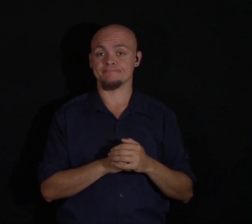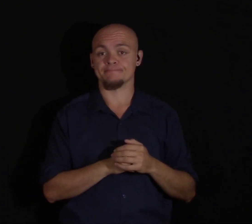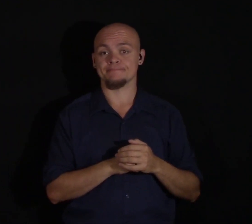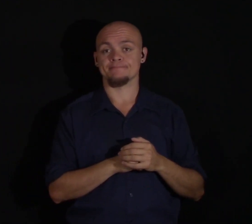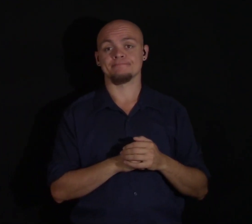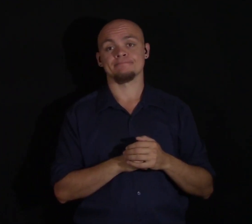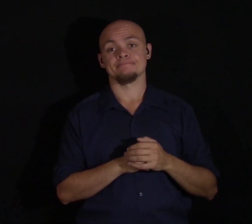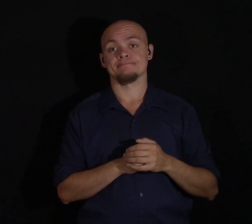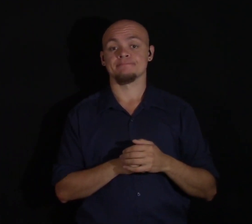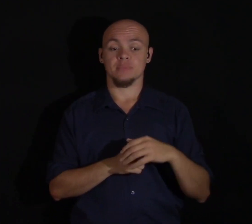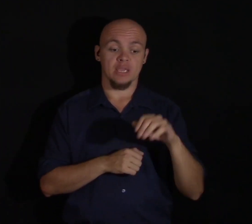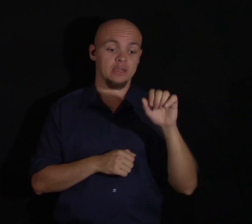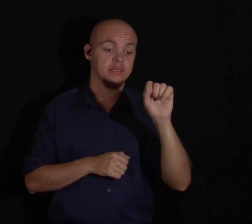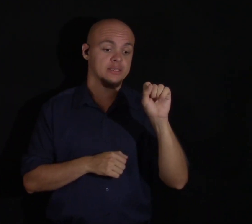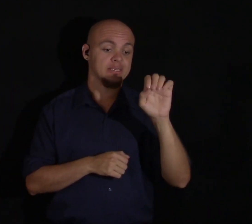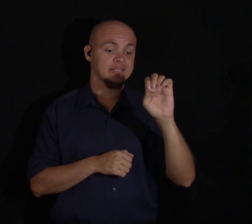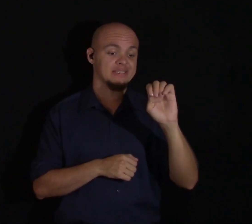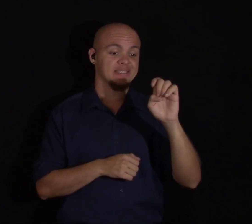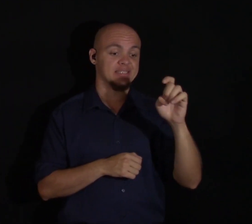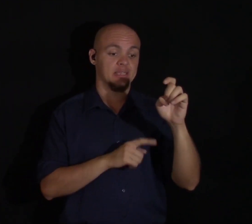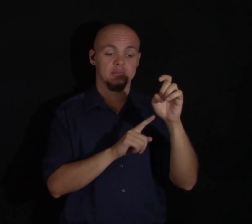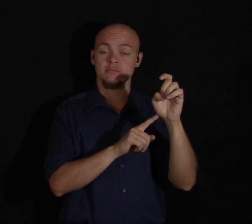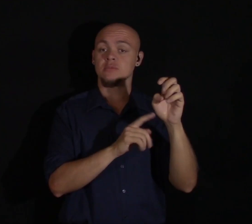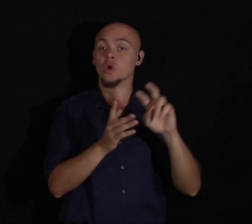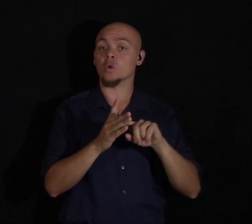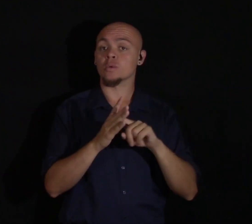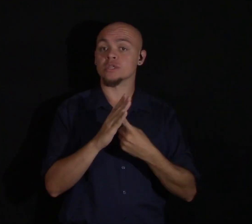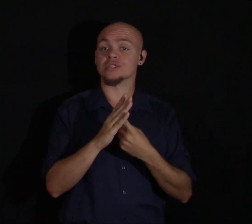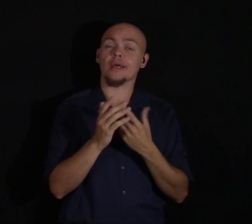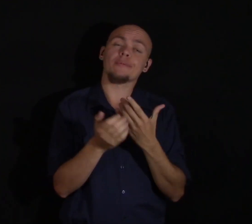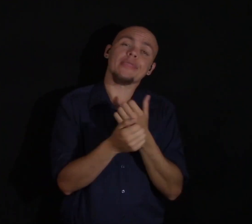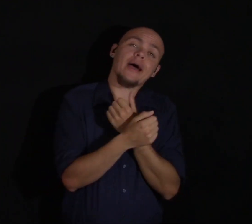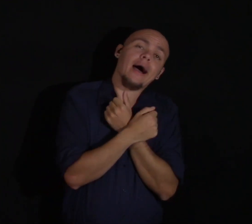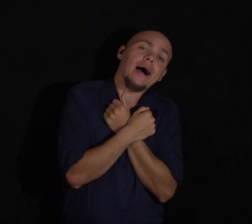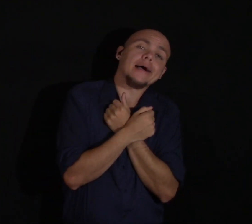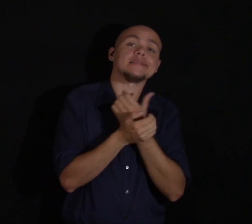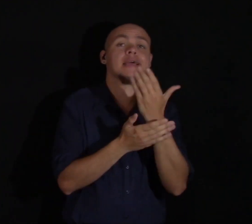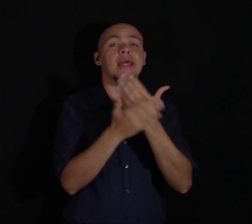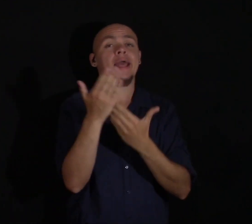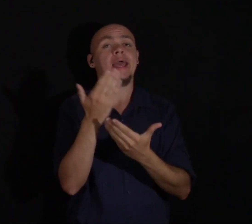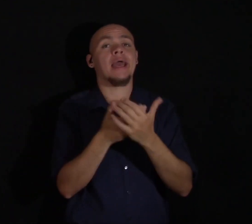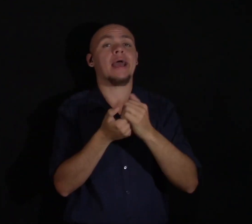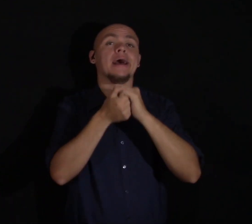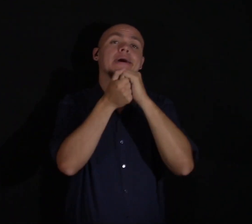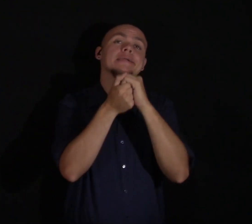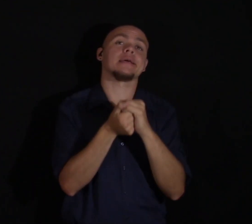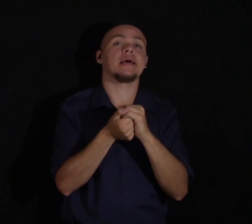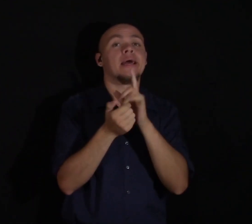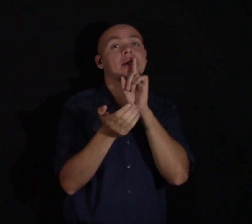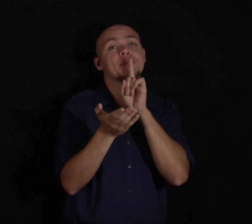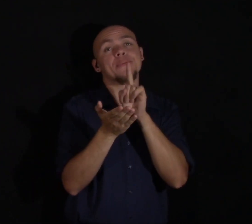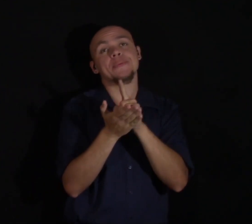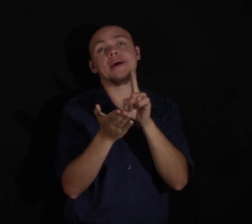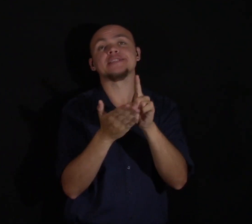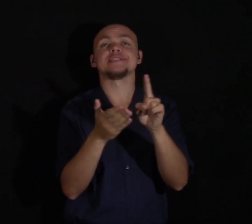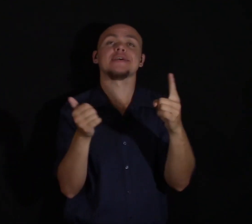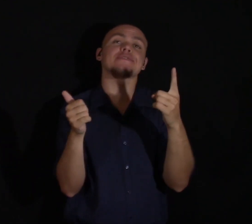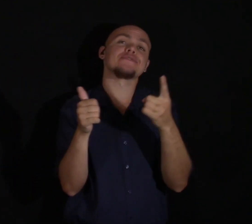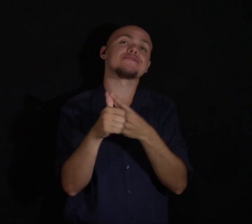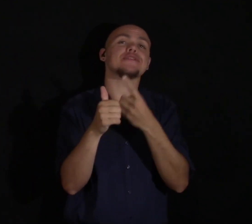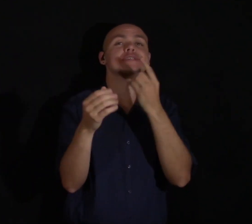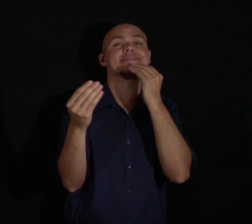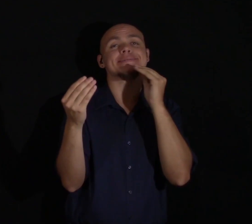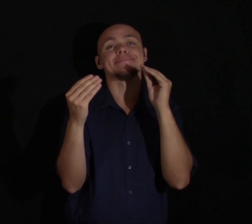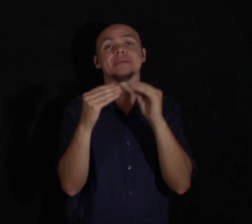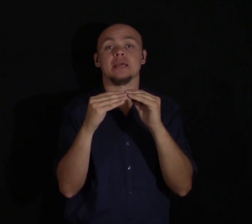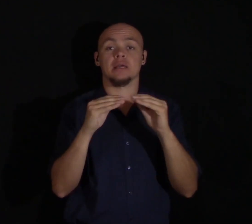And as for sex, we can start with hugs and hand-holding, crushes and first kisses. And